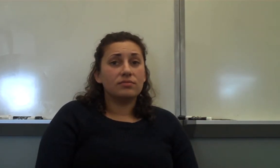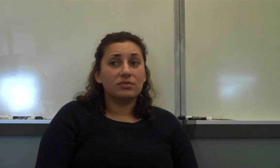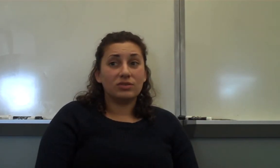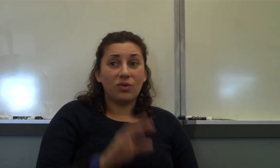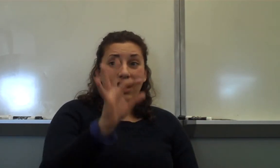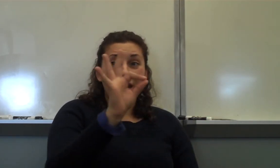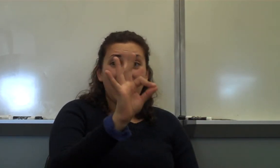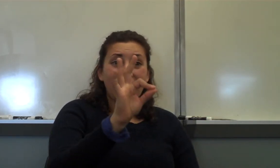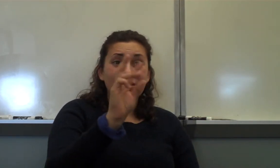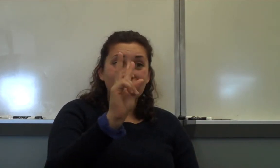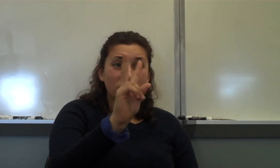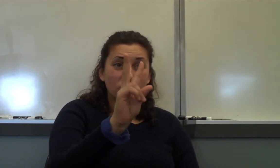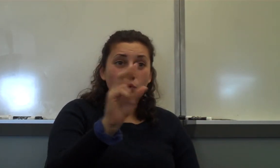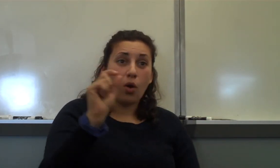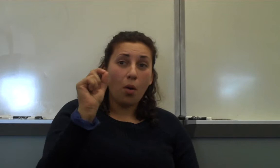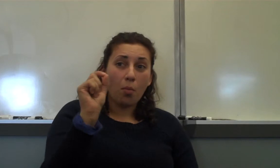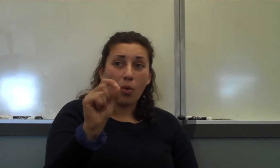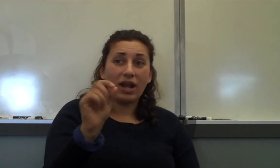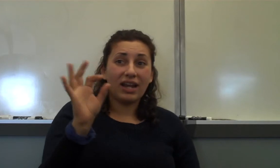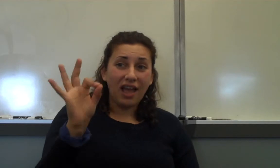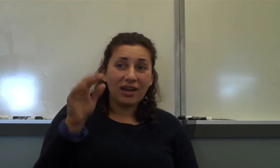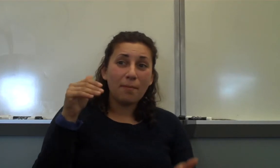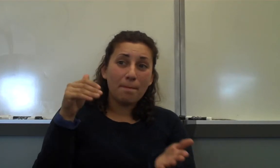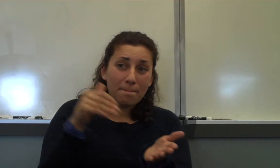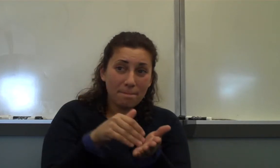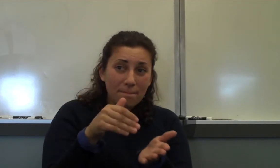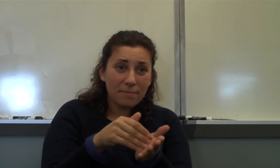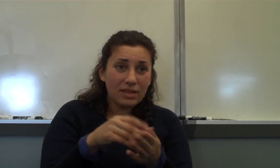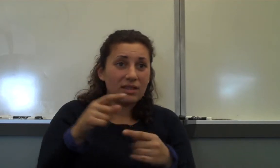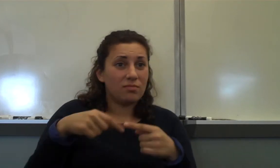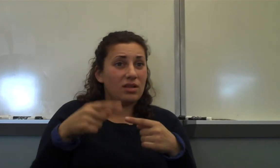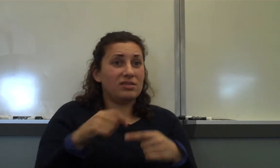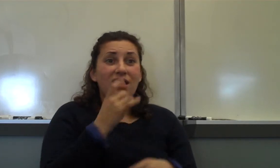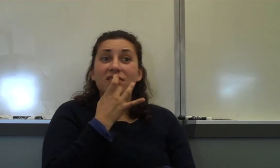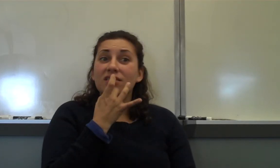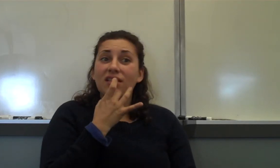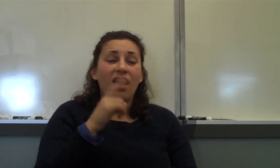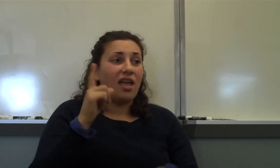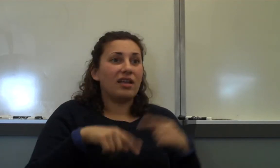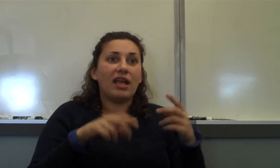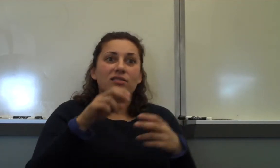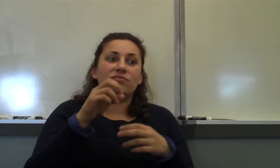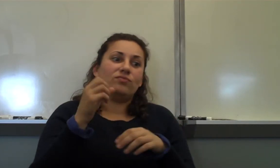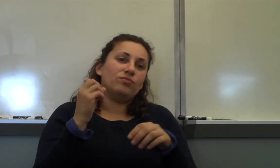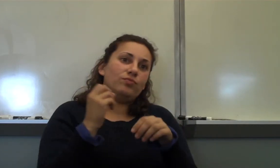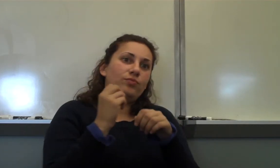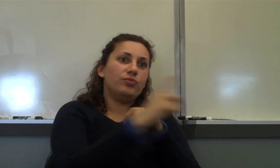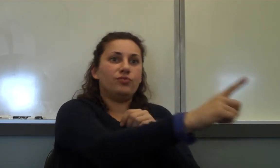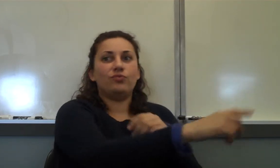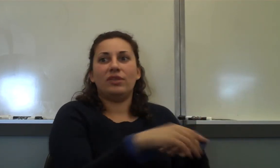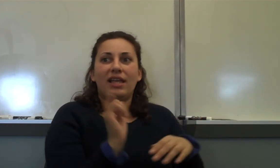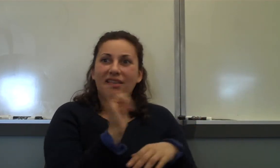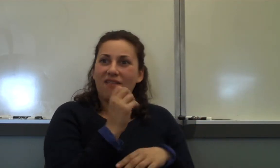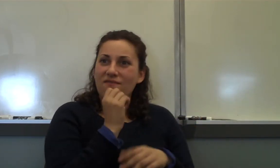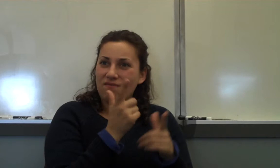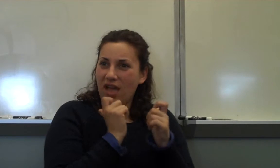92.9 million miles. Even light doesn't go that fast. You know, it takes about 8